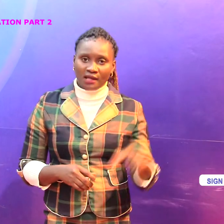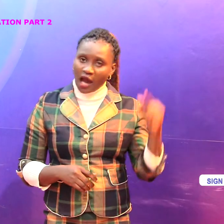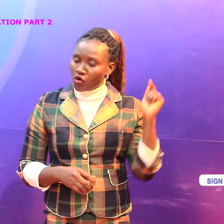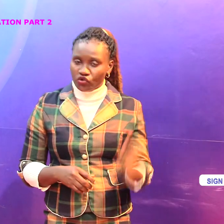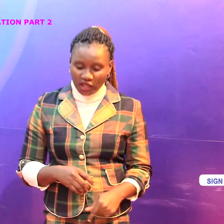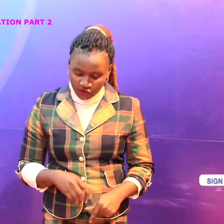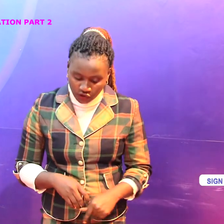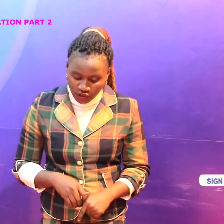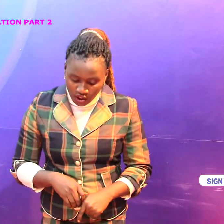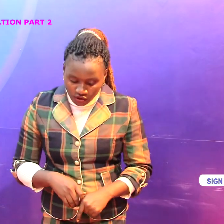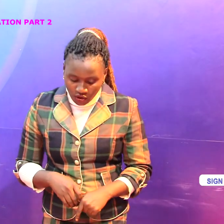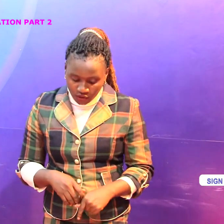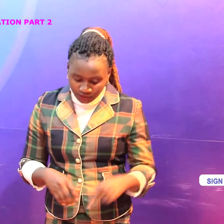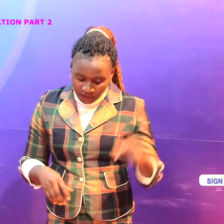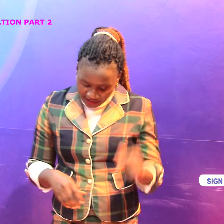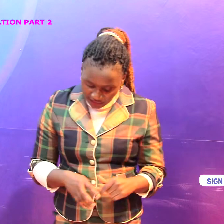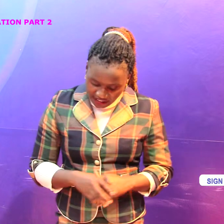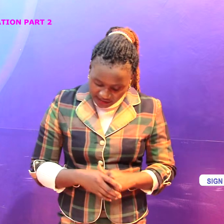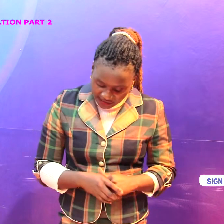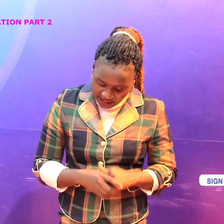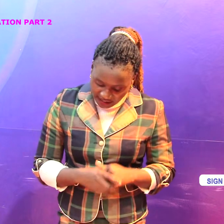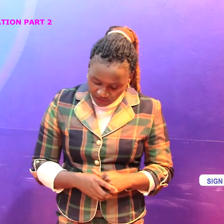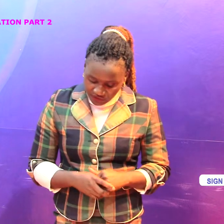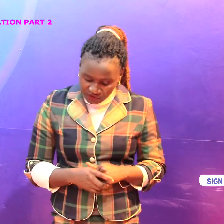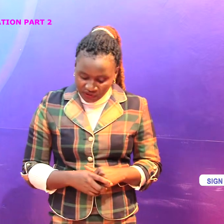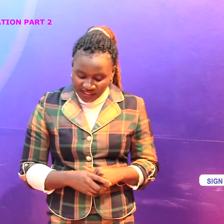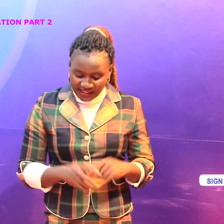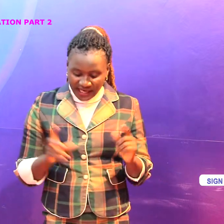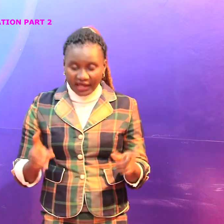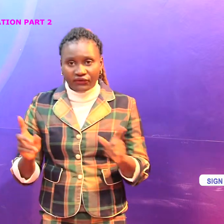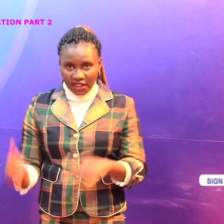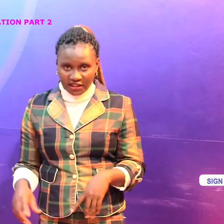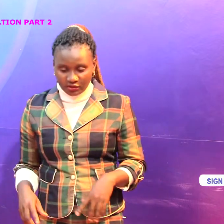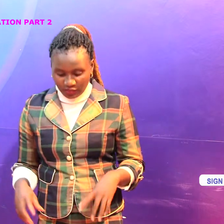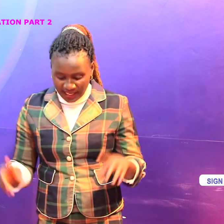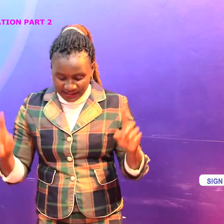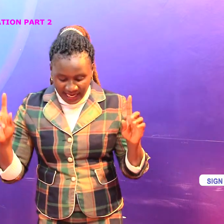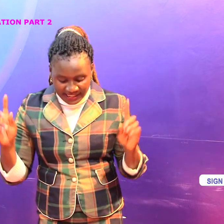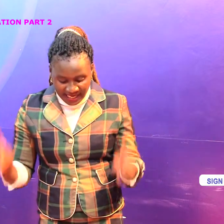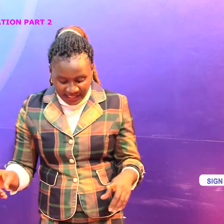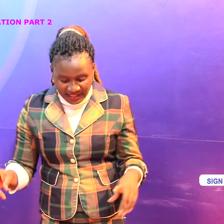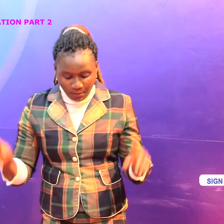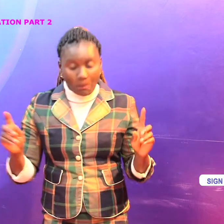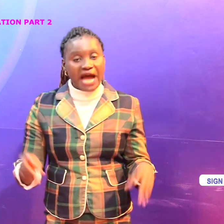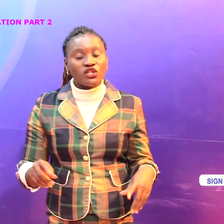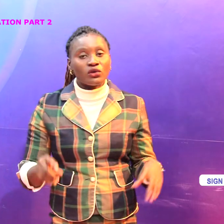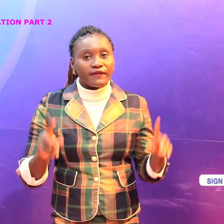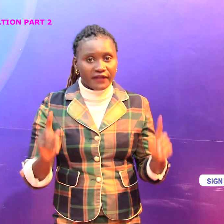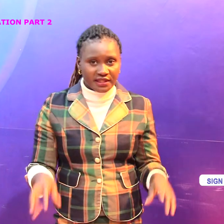a conjunction. So time direct arrive, students arrive finish, plus a non-manual